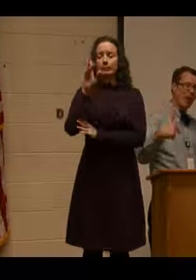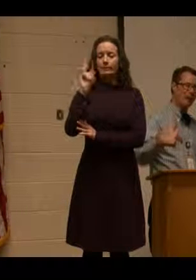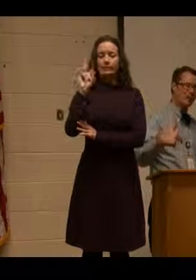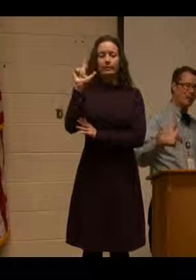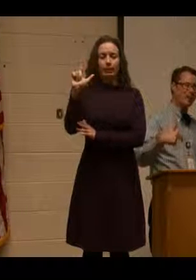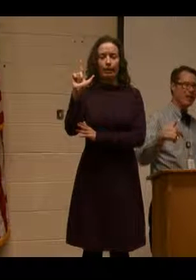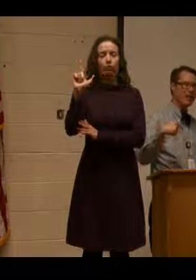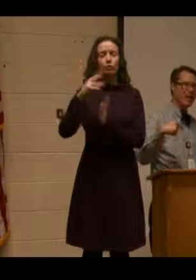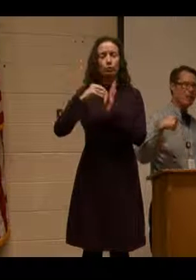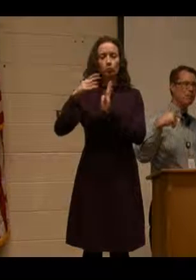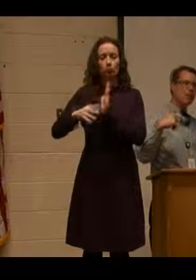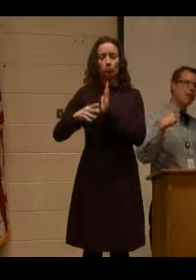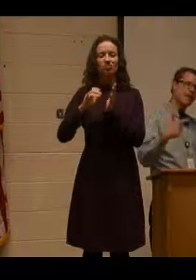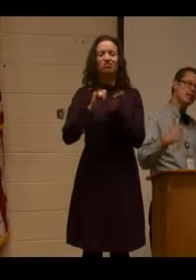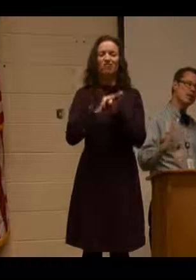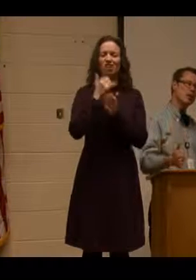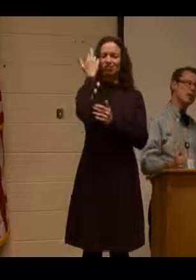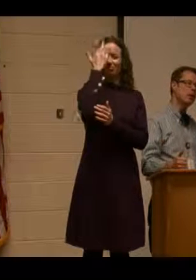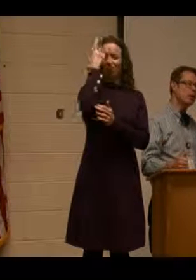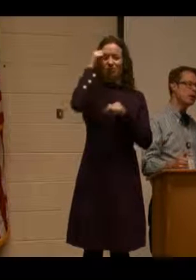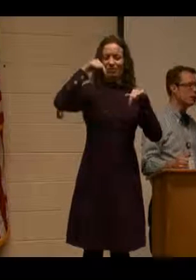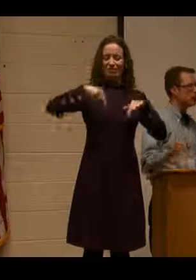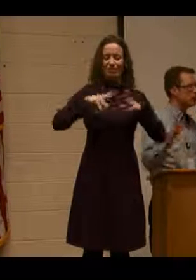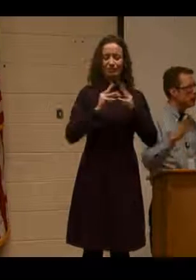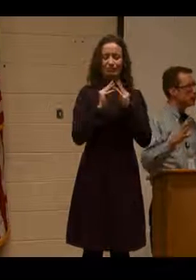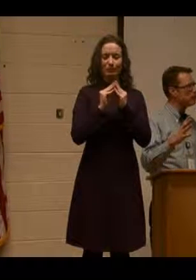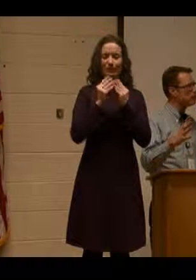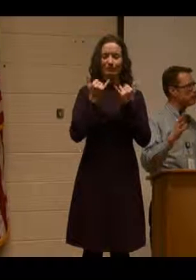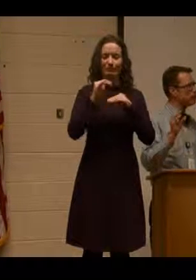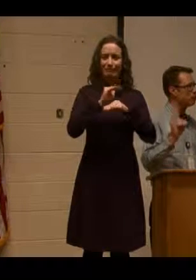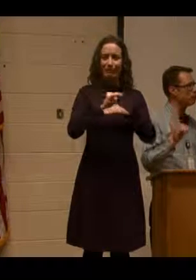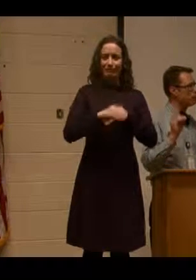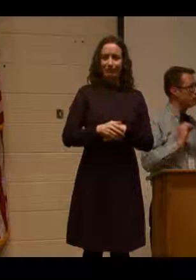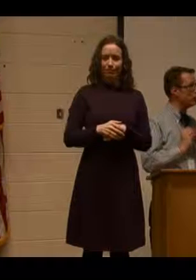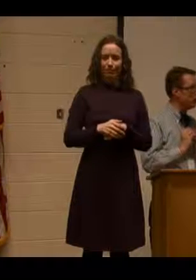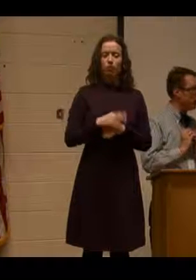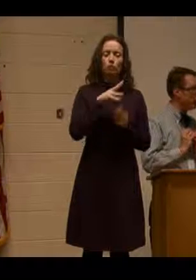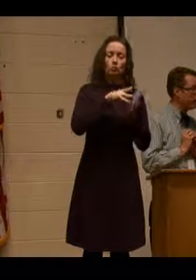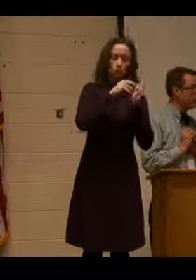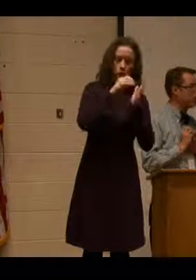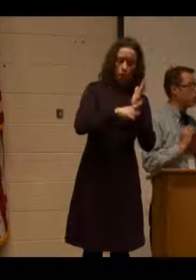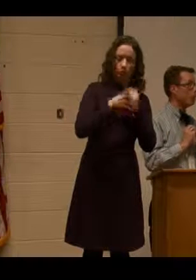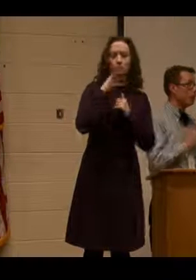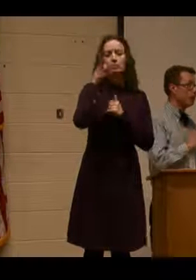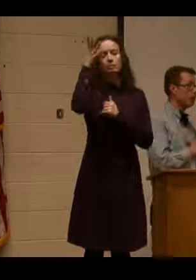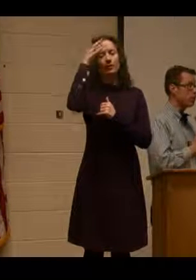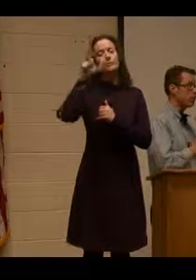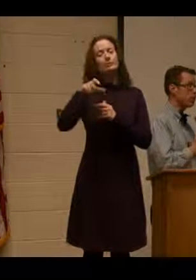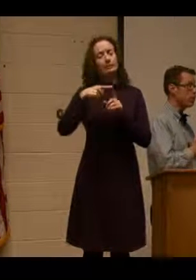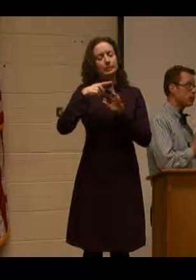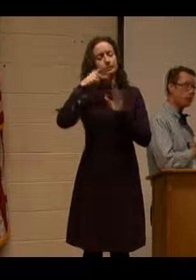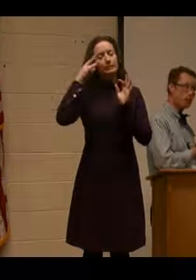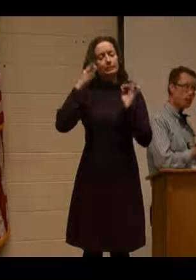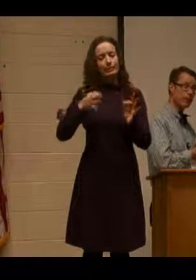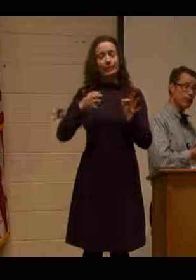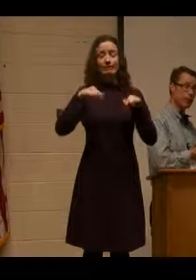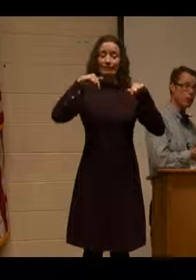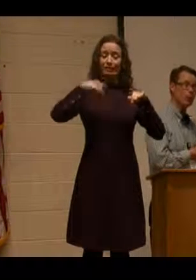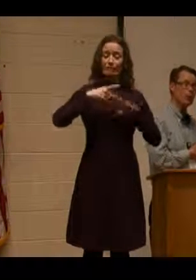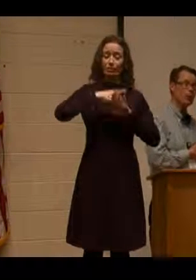that decision needs to be a decision between the student and the parent, whether this program is appropriate for you in order for